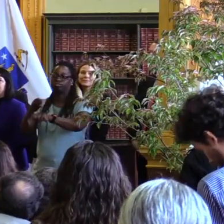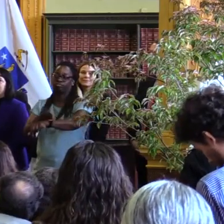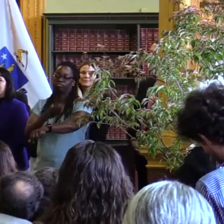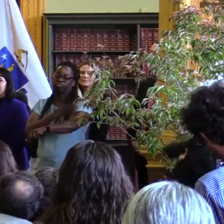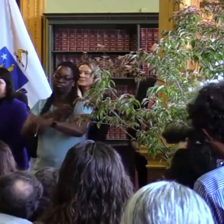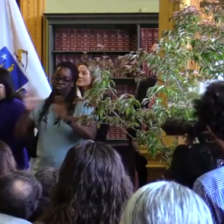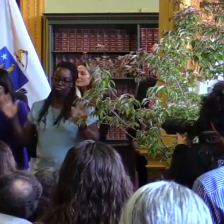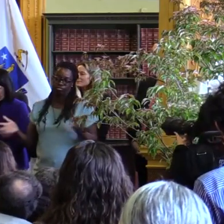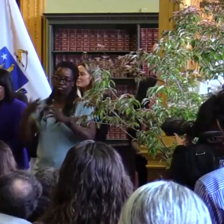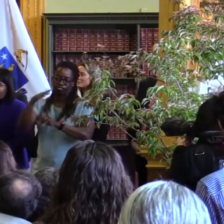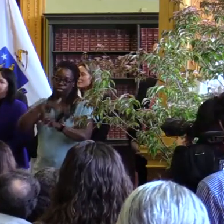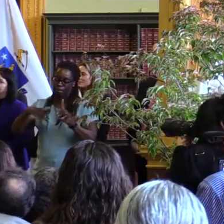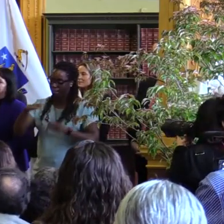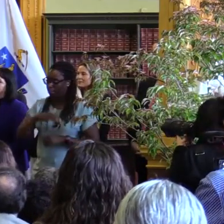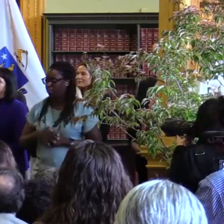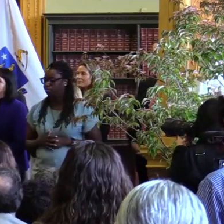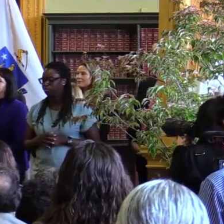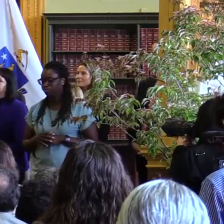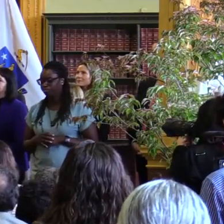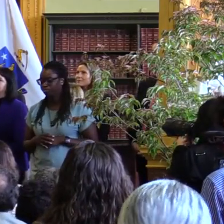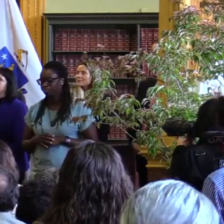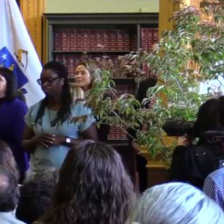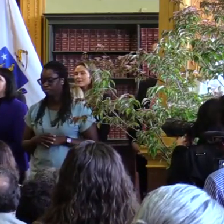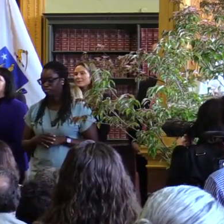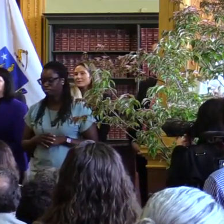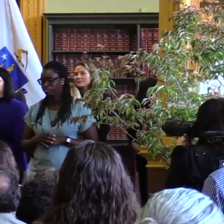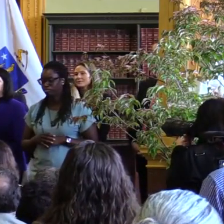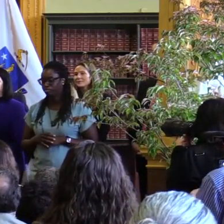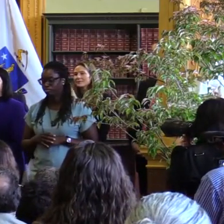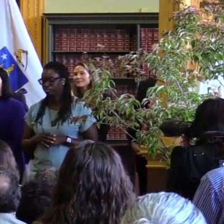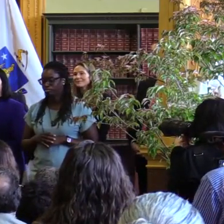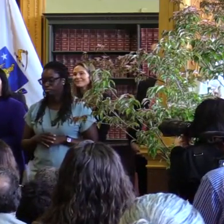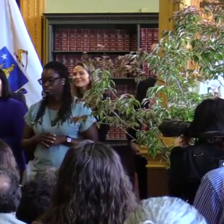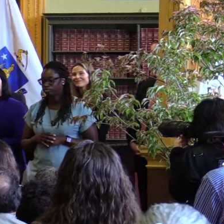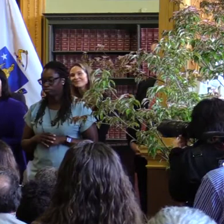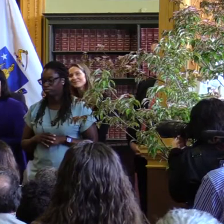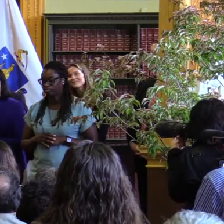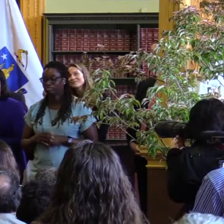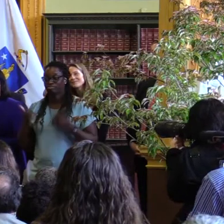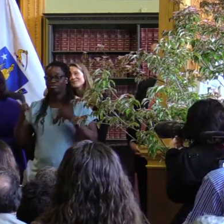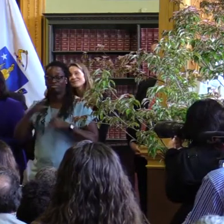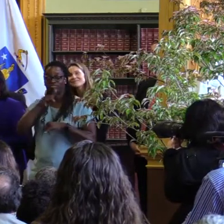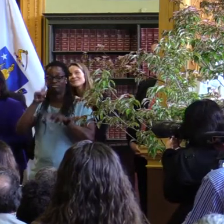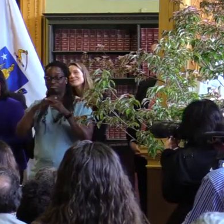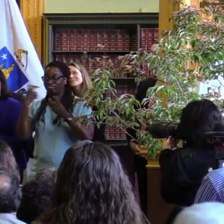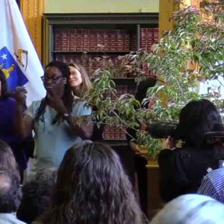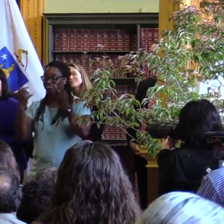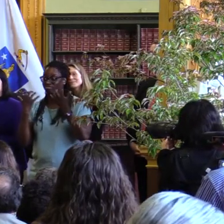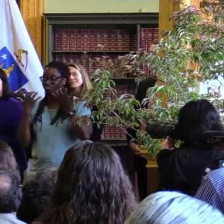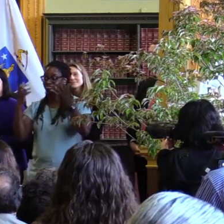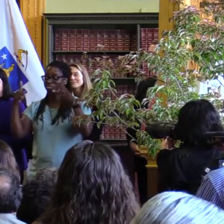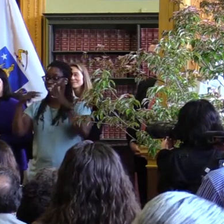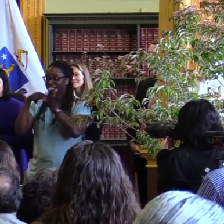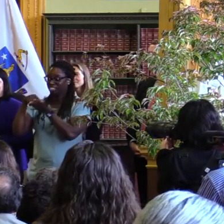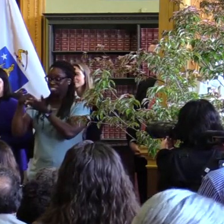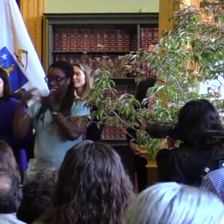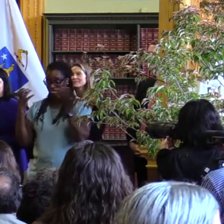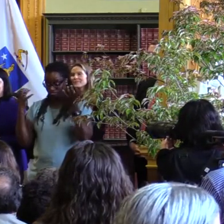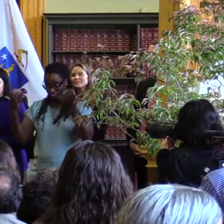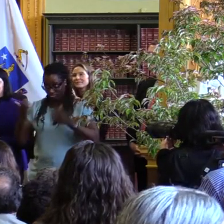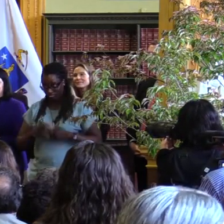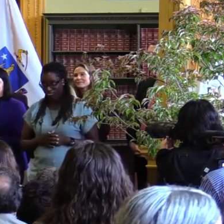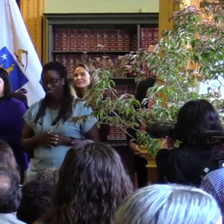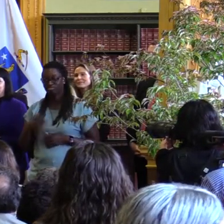Now, importantly, looking out, here's what I see. I see our passionate environmental advocates, our dedicated housing